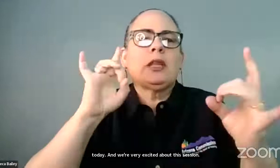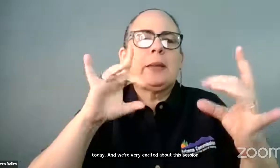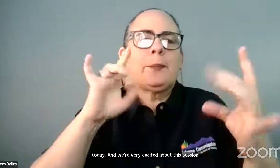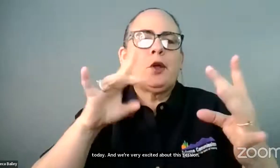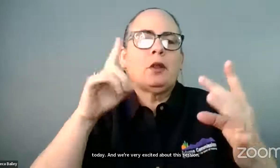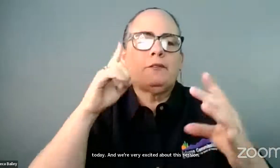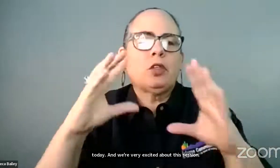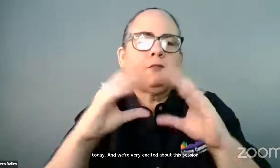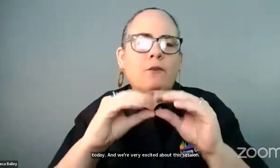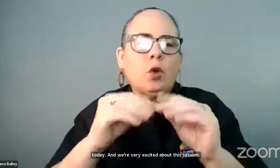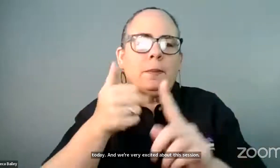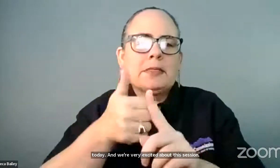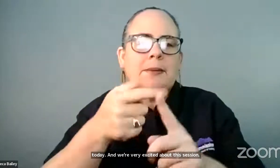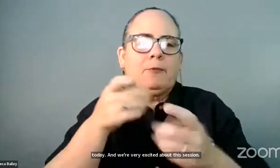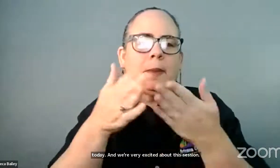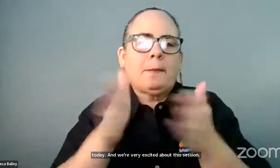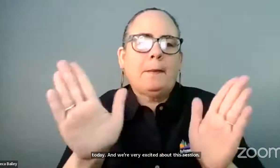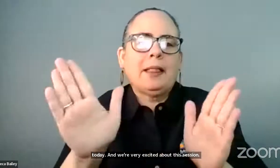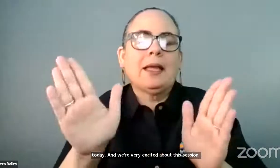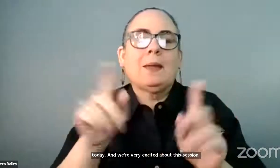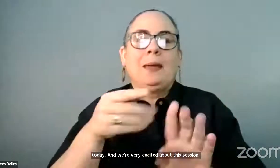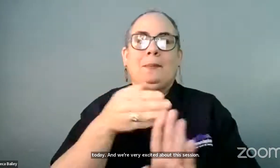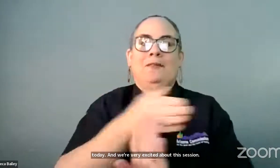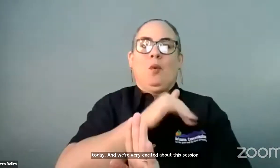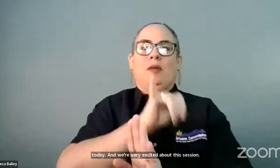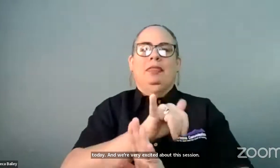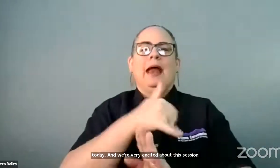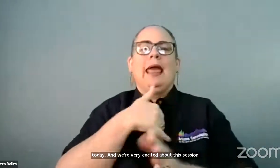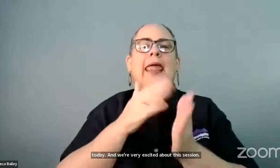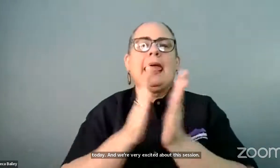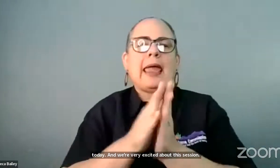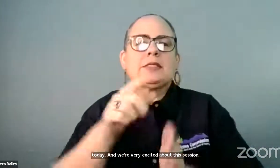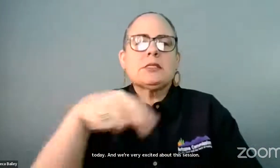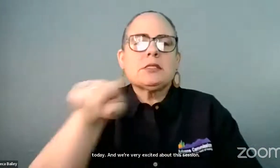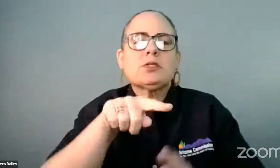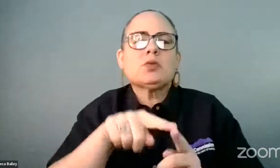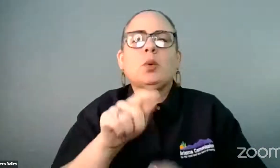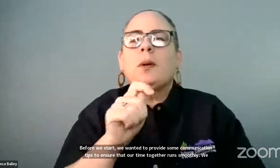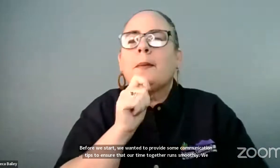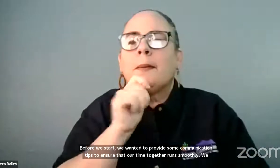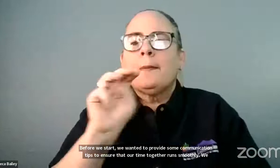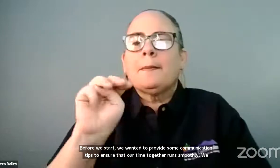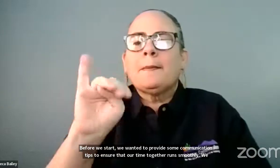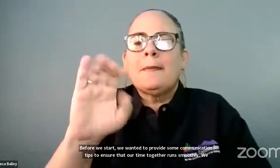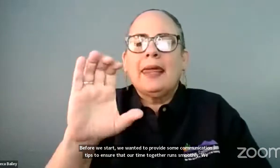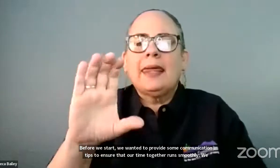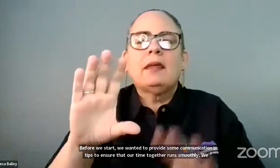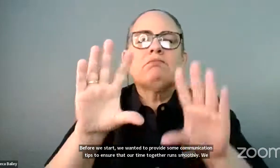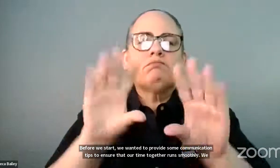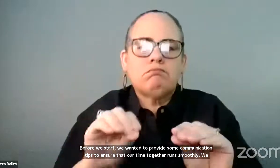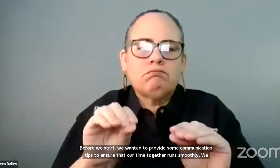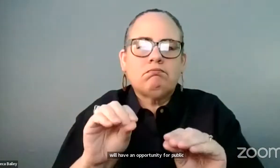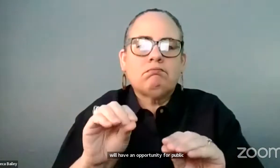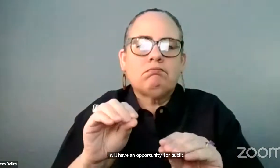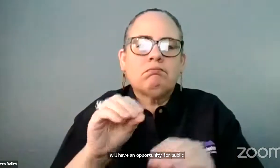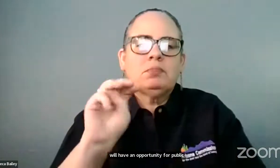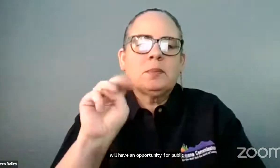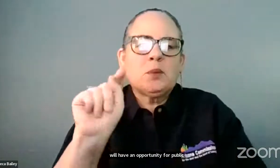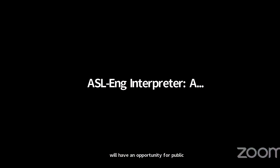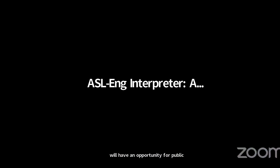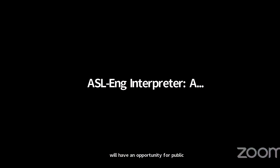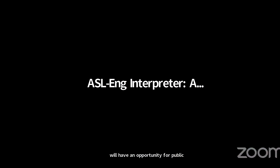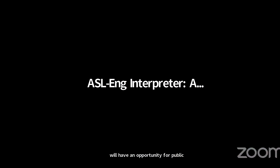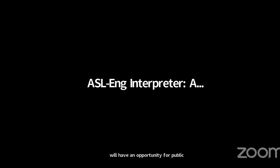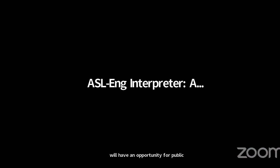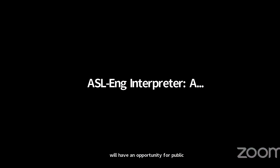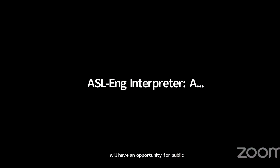We will have an opportunity for public feedback towards the end of our session today. Until